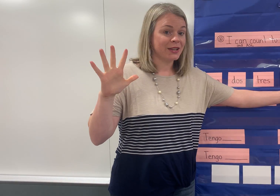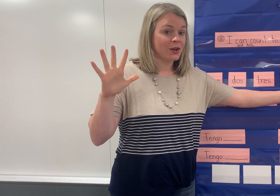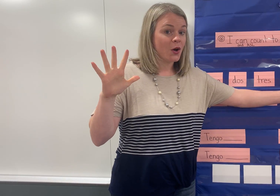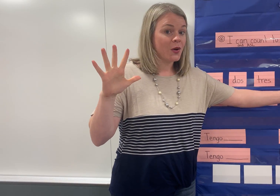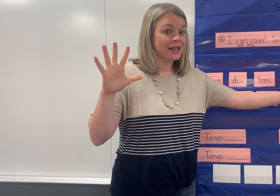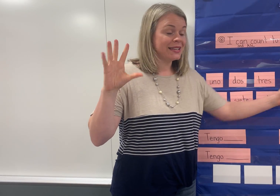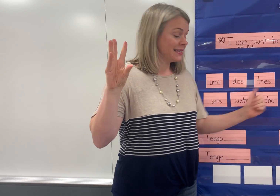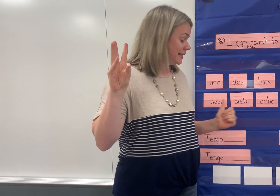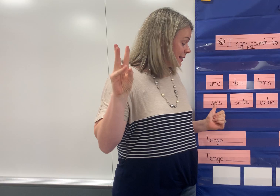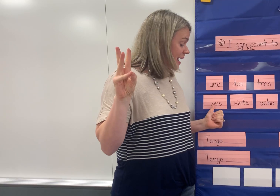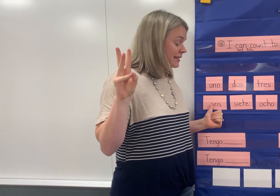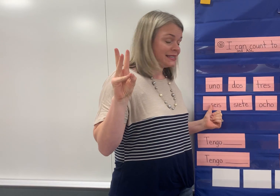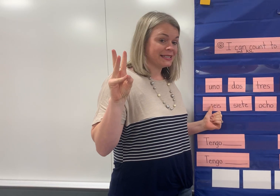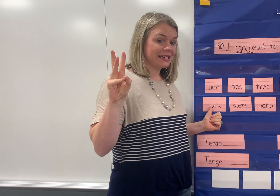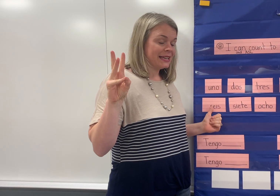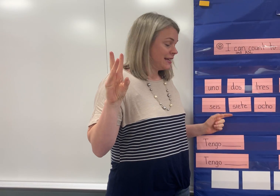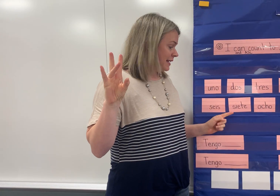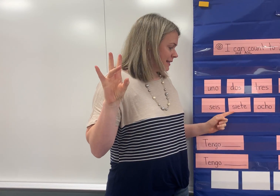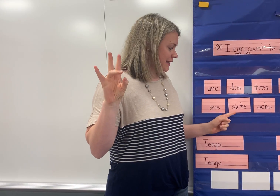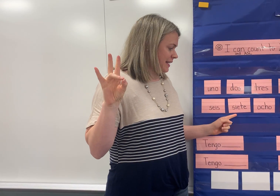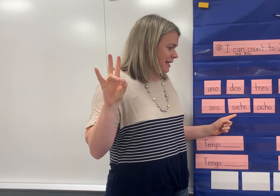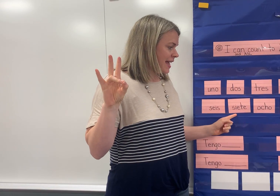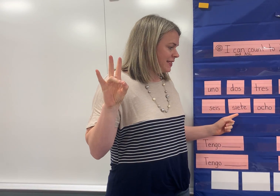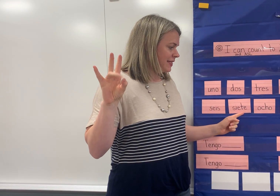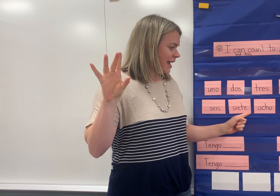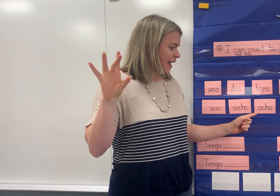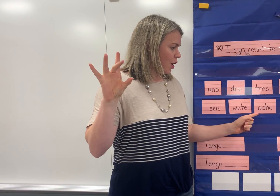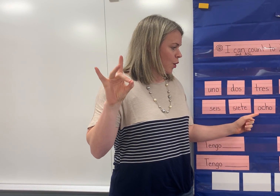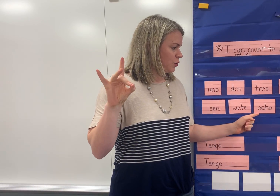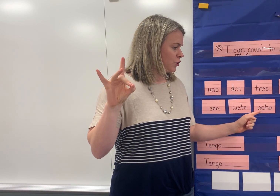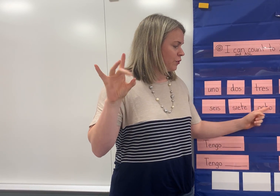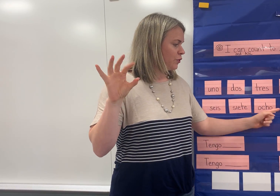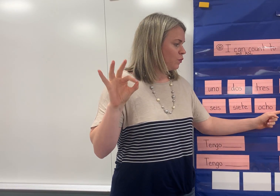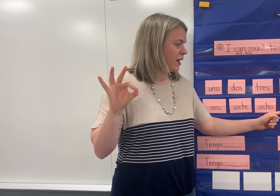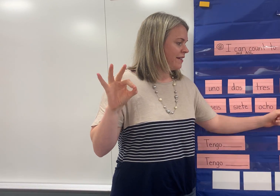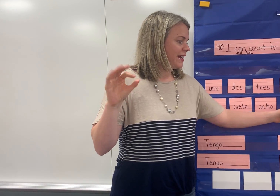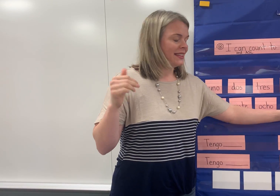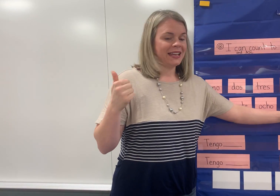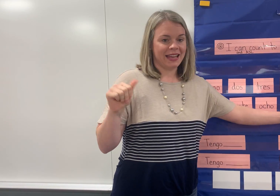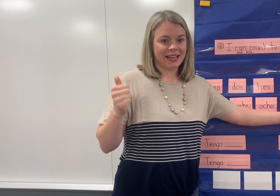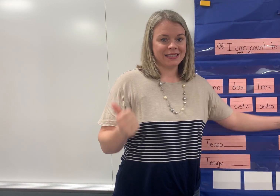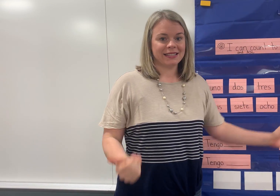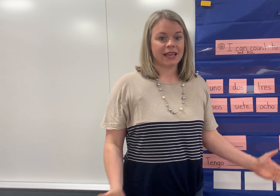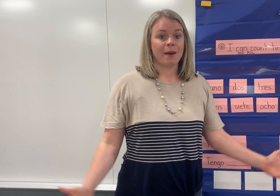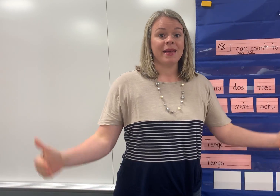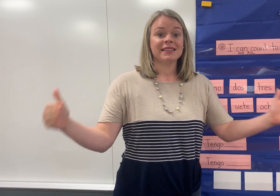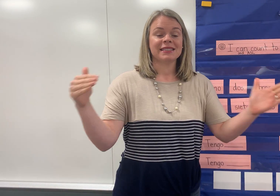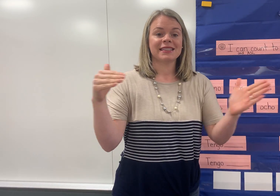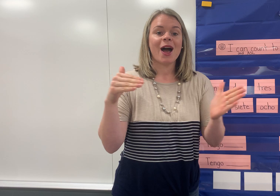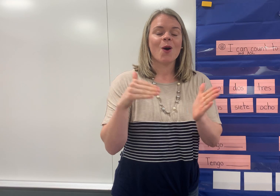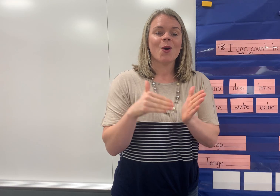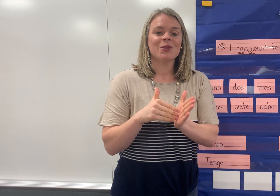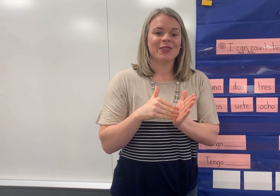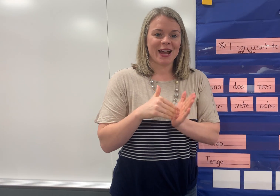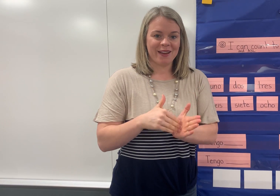5, 6, 7, 8, 9, 10. Comienza otra